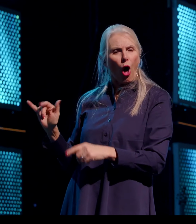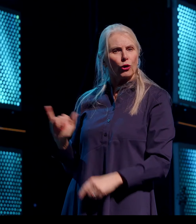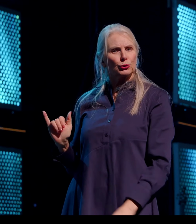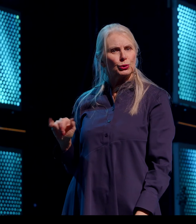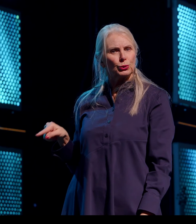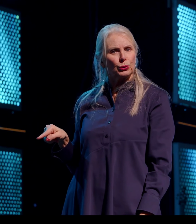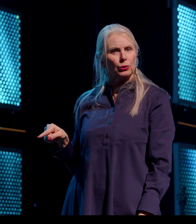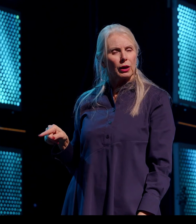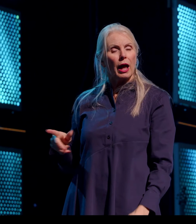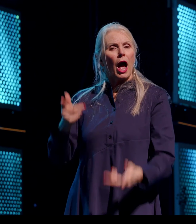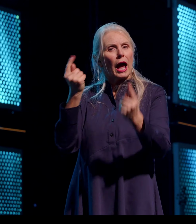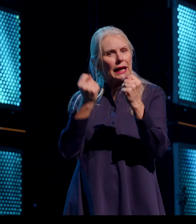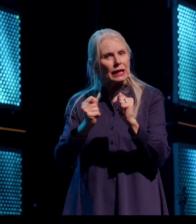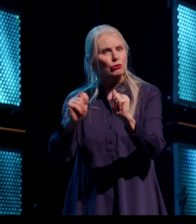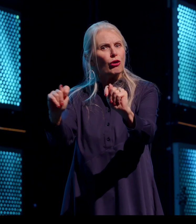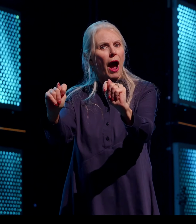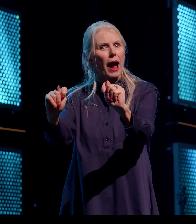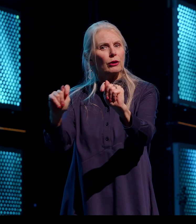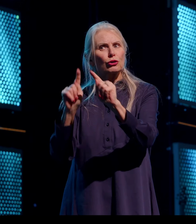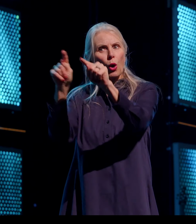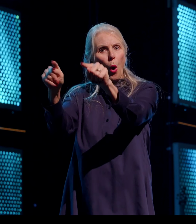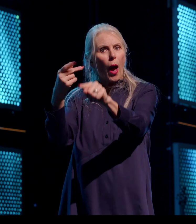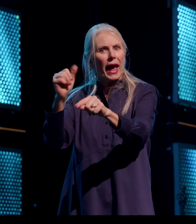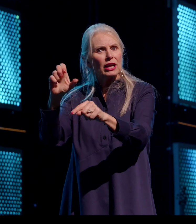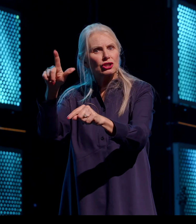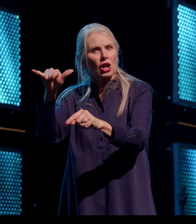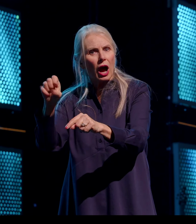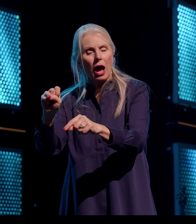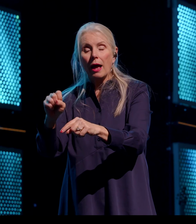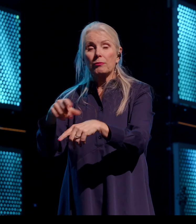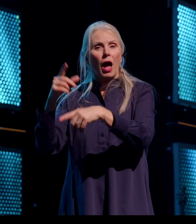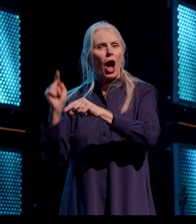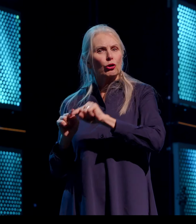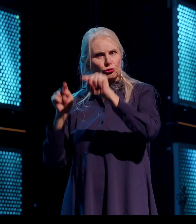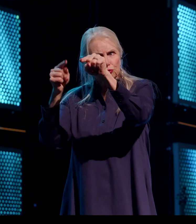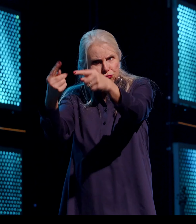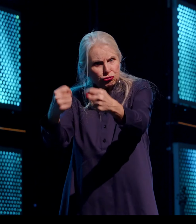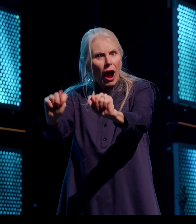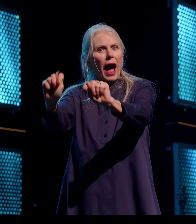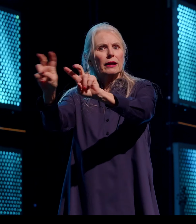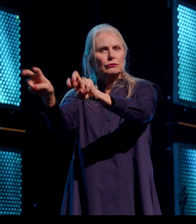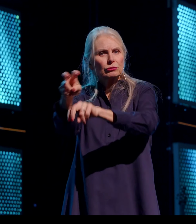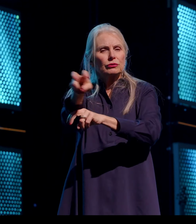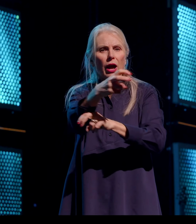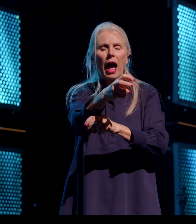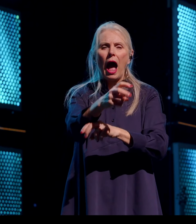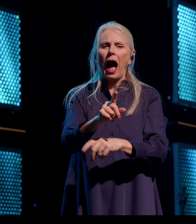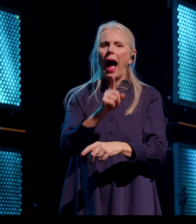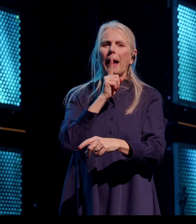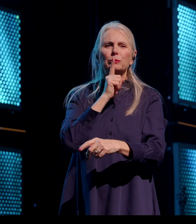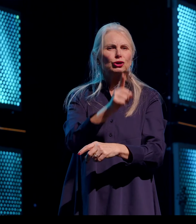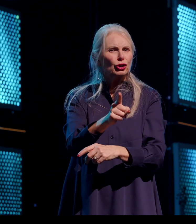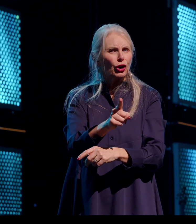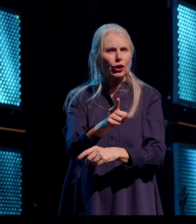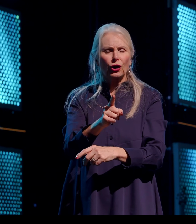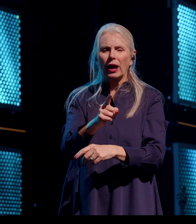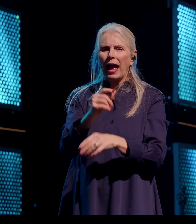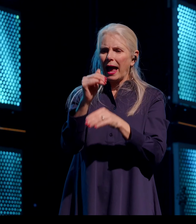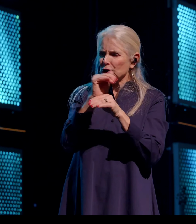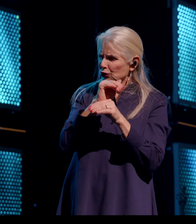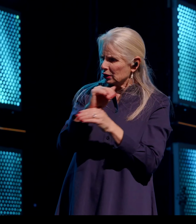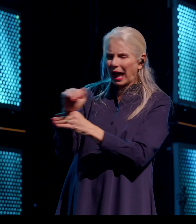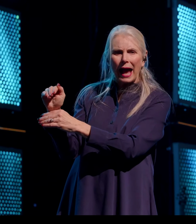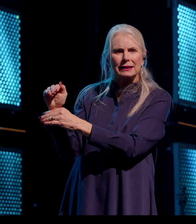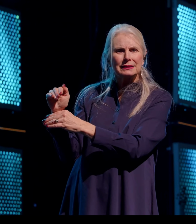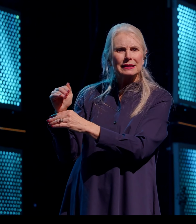okay? I'm going to try to go to Asia. Nope, don't go there. I'm going to try to go to Bithynia. Nope, Spirit's going to stop you there. I'm sure there are a lot of emotional nights and moments in that